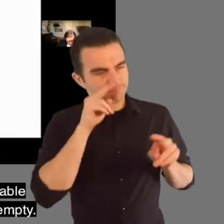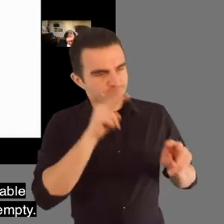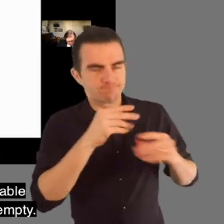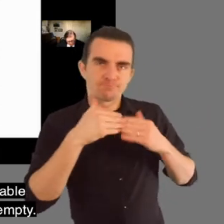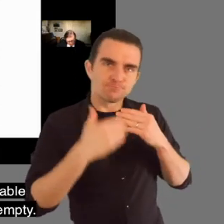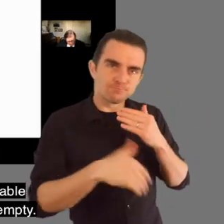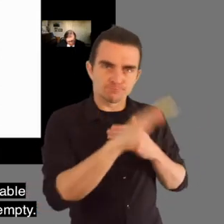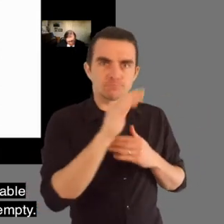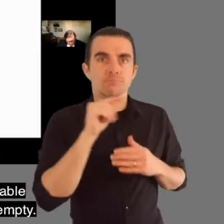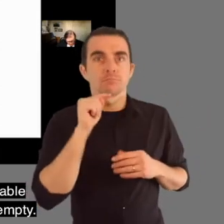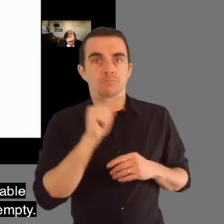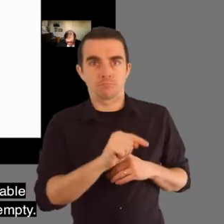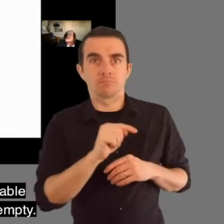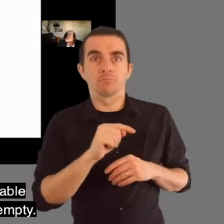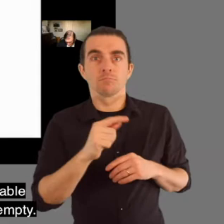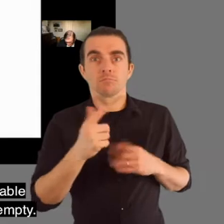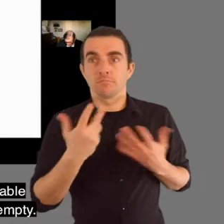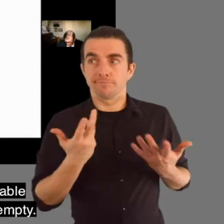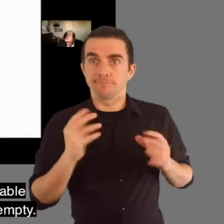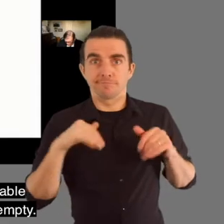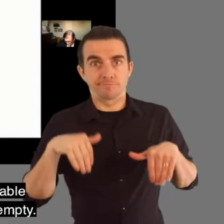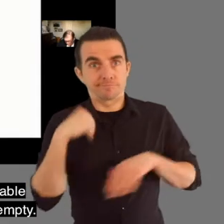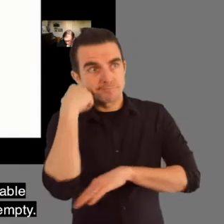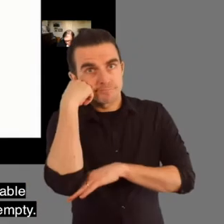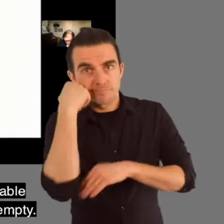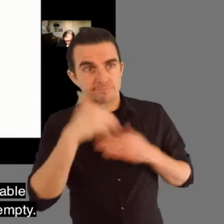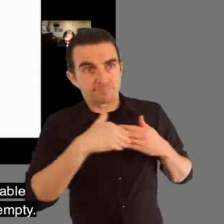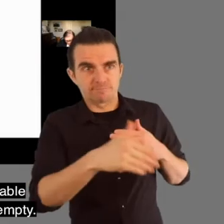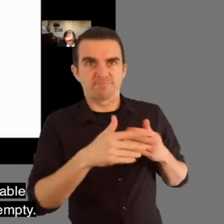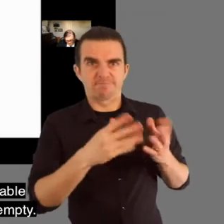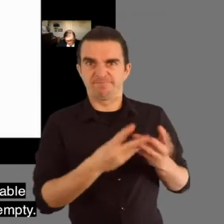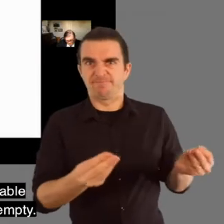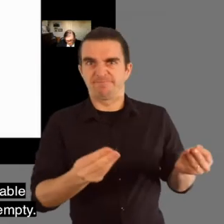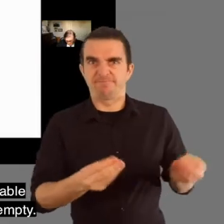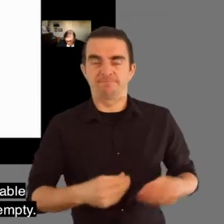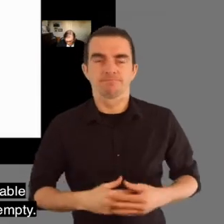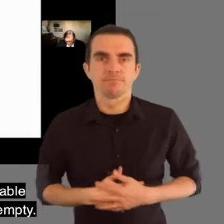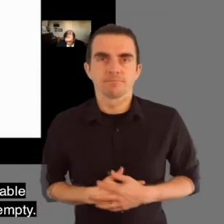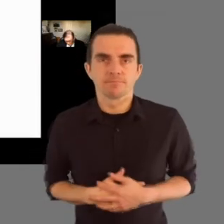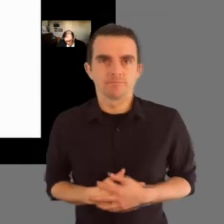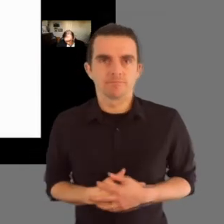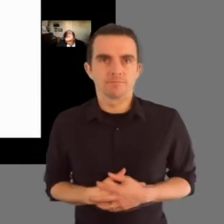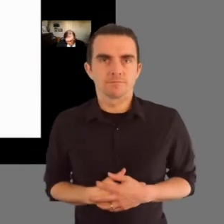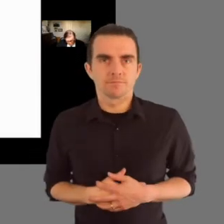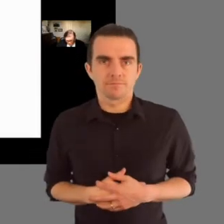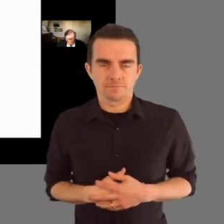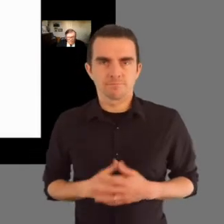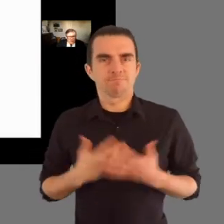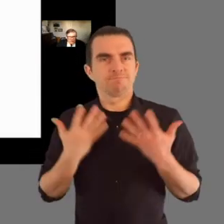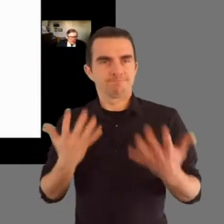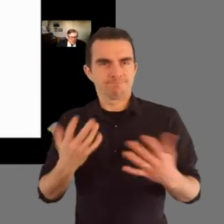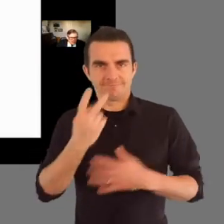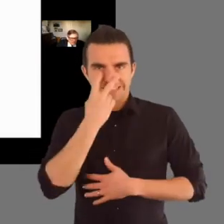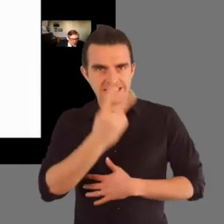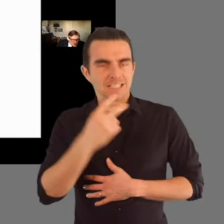But today, and for the foreseeable future, the factory will remain empty.